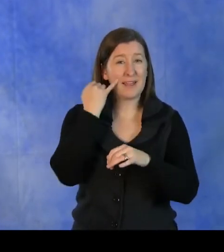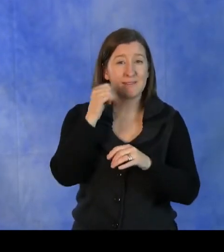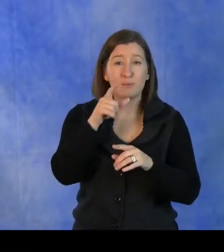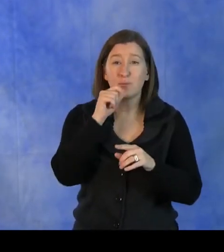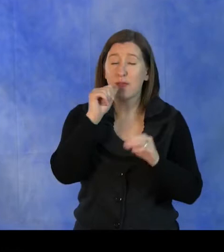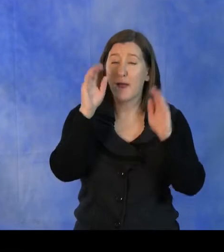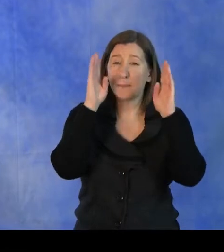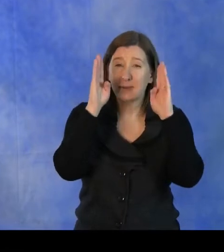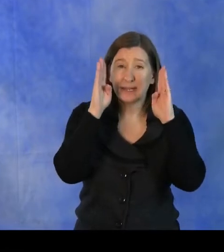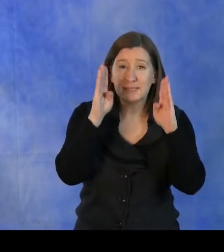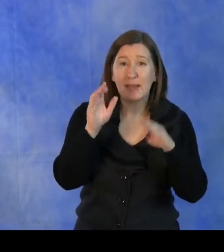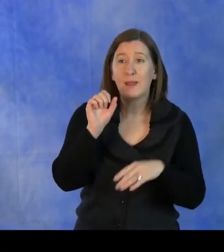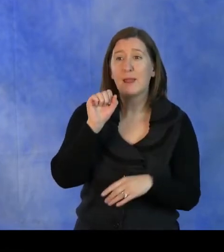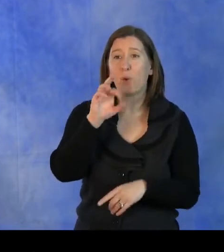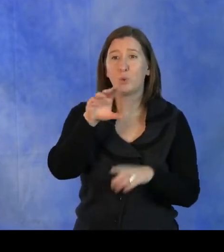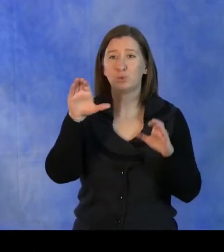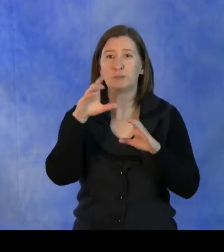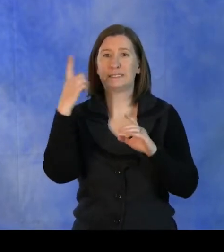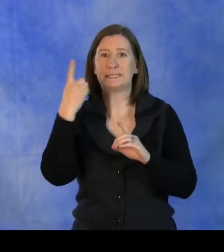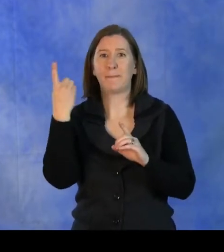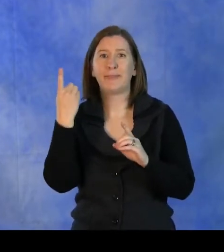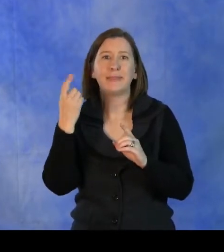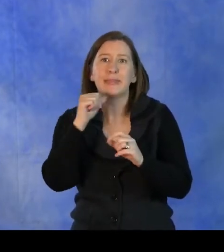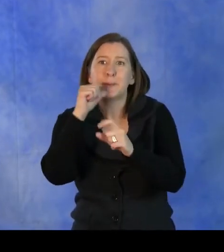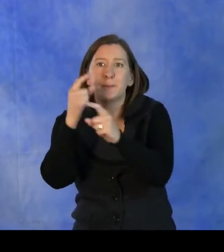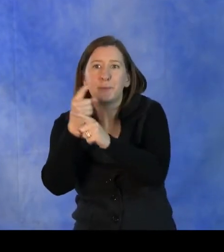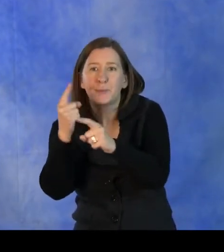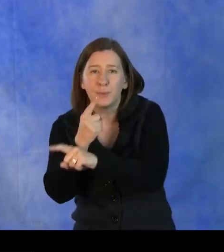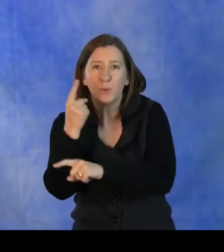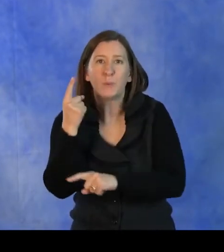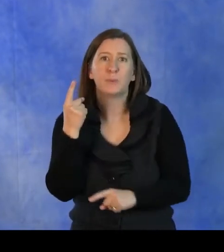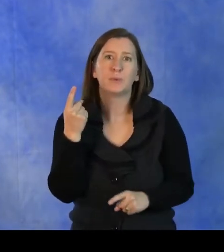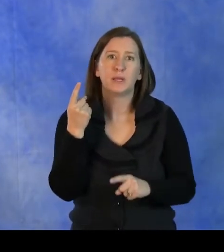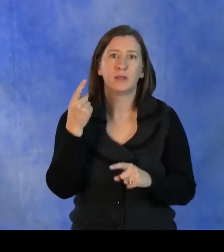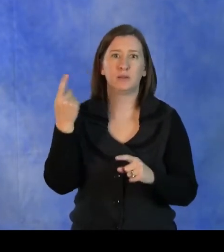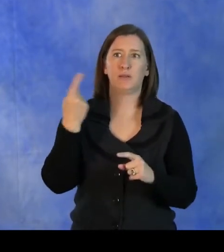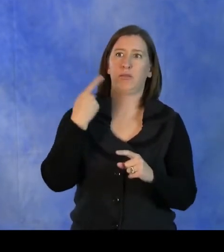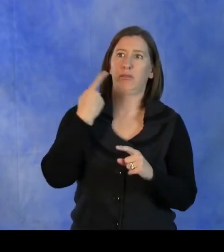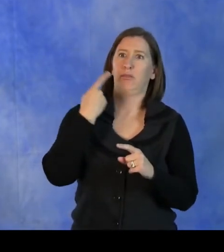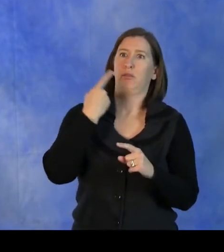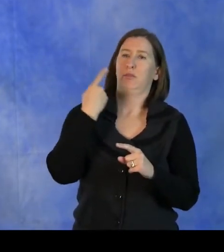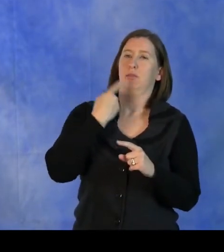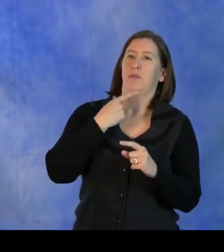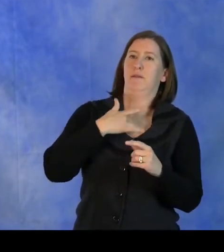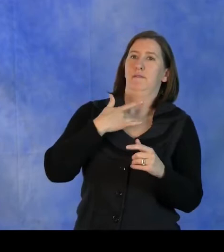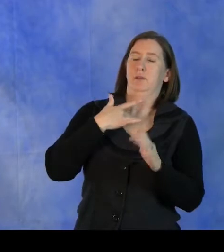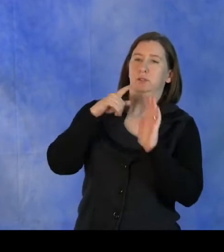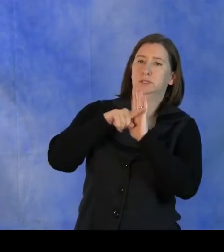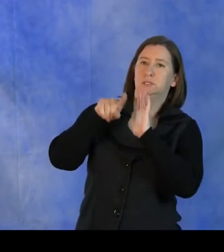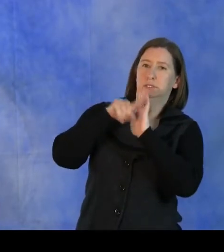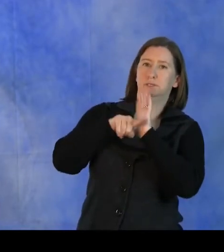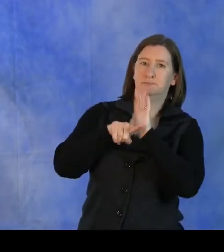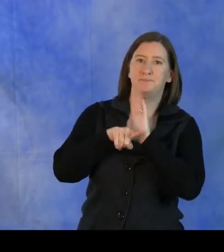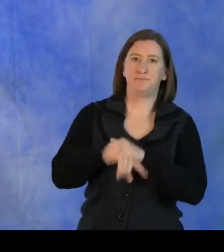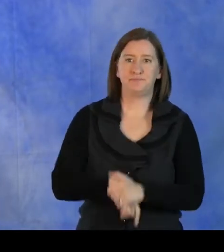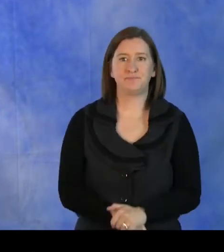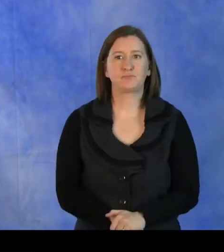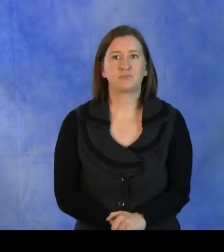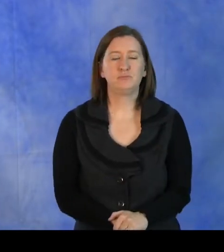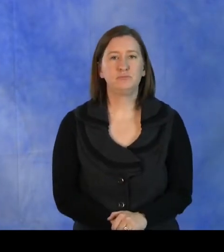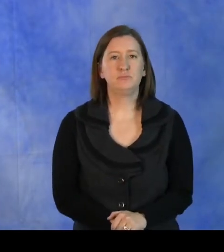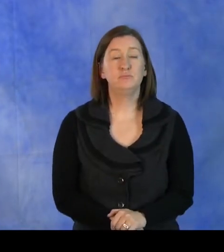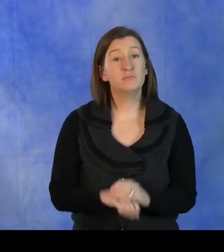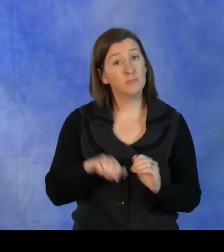they get in trouble most of the time, they're not paying attention or they're doing something that's inappropriate and they get yelled at and they feel